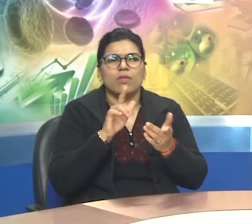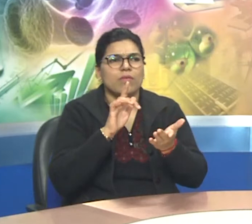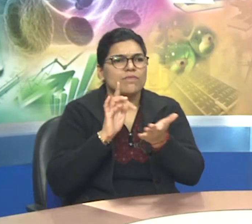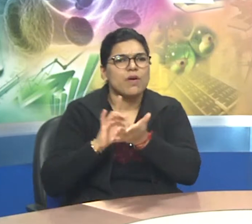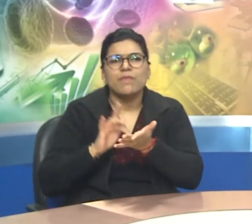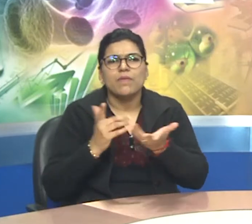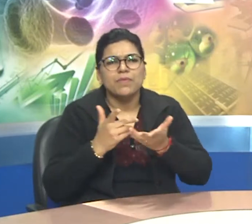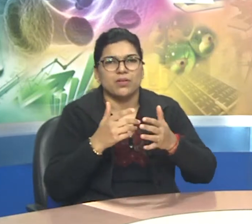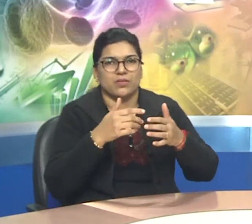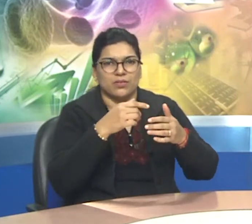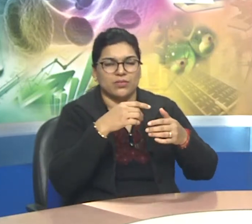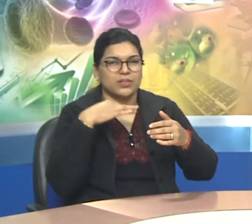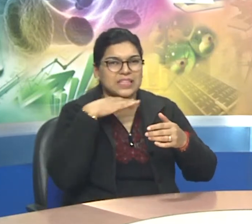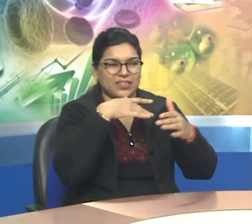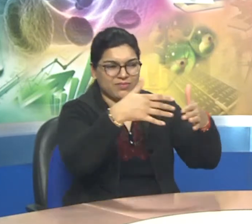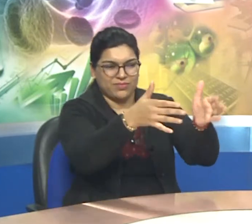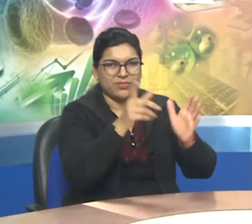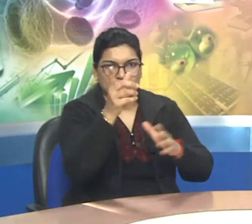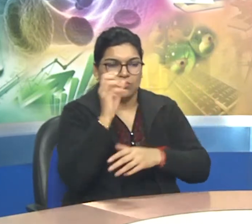Thrown away.